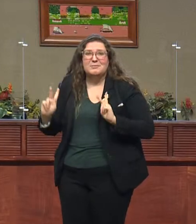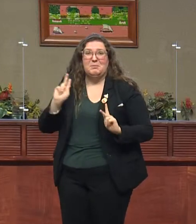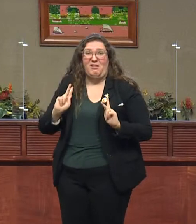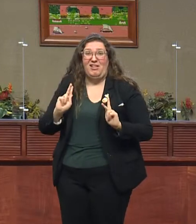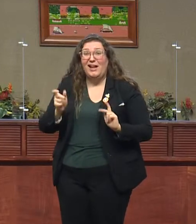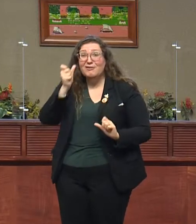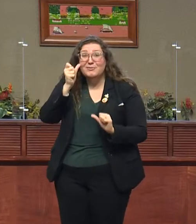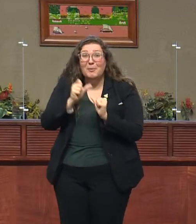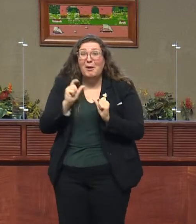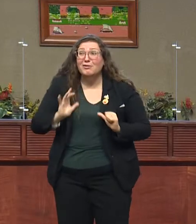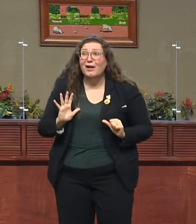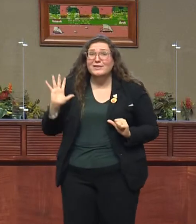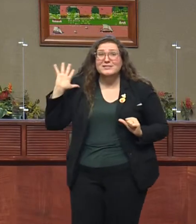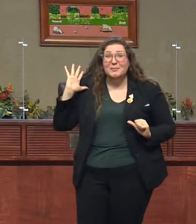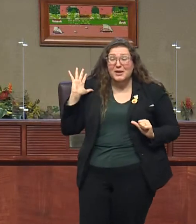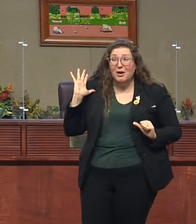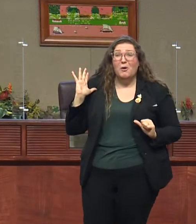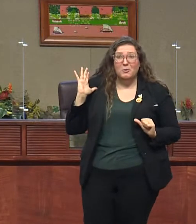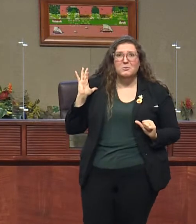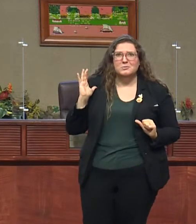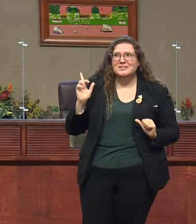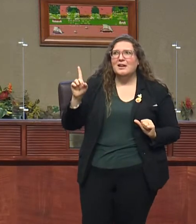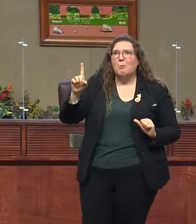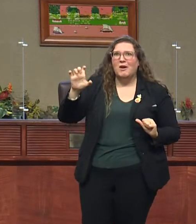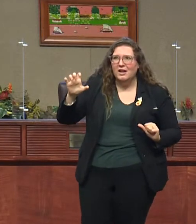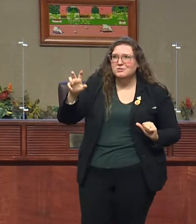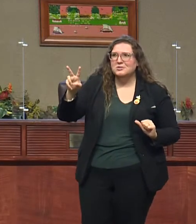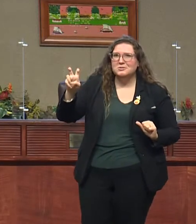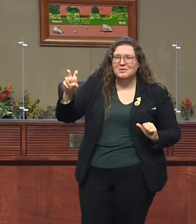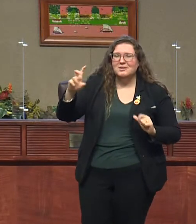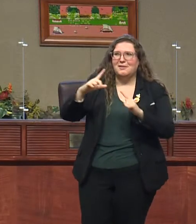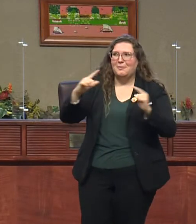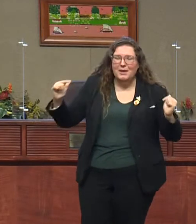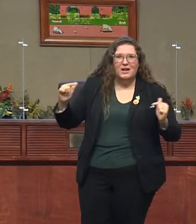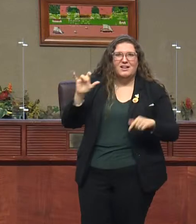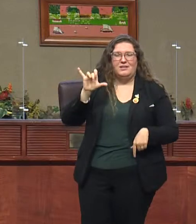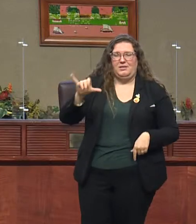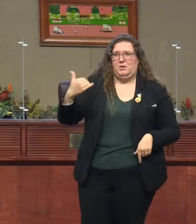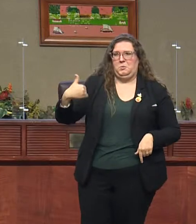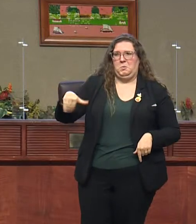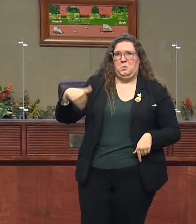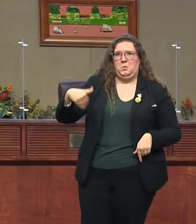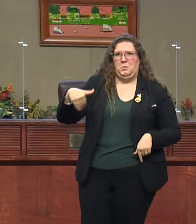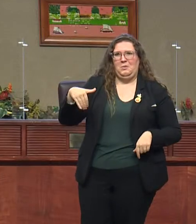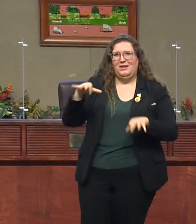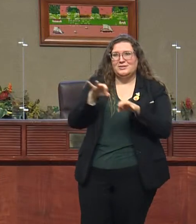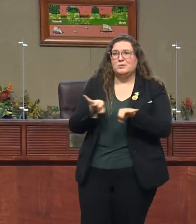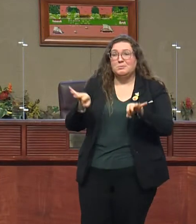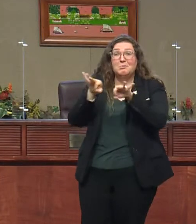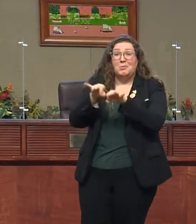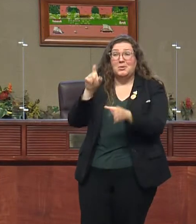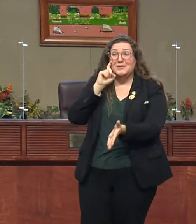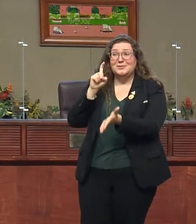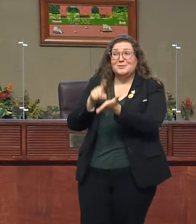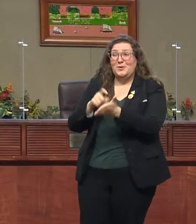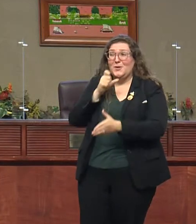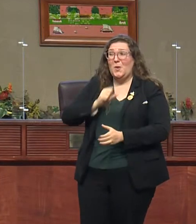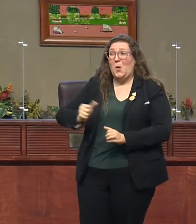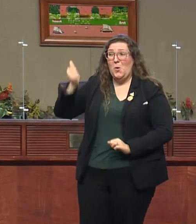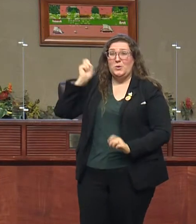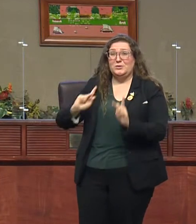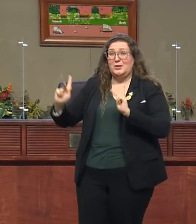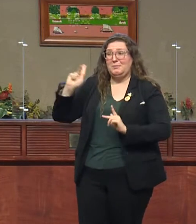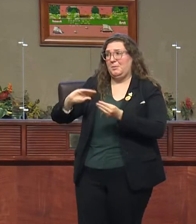hundreds a couple of weeks ago. So that's important to make the point. The infection continues to be